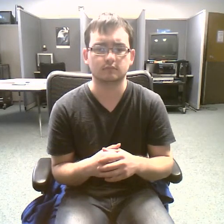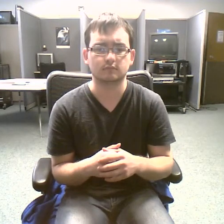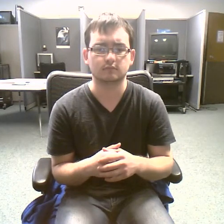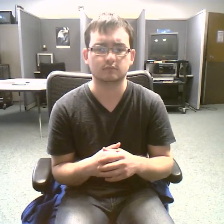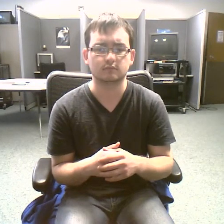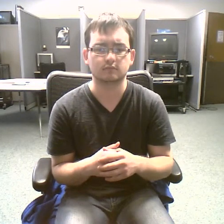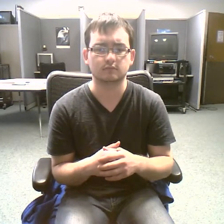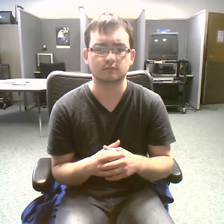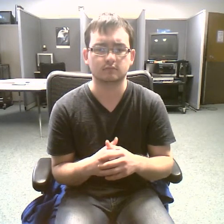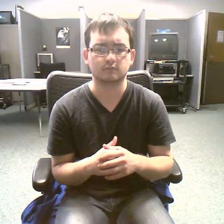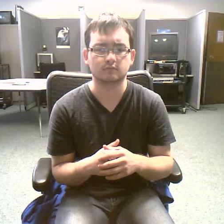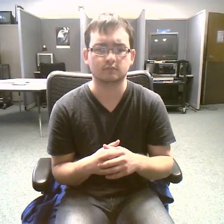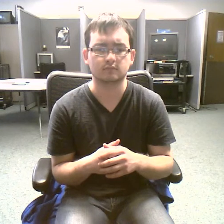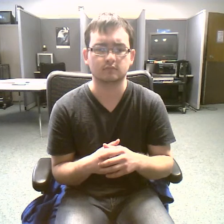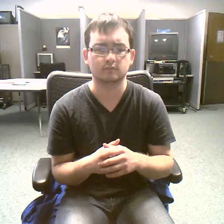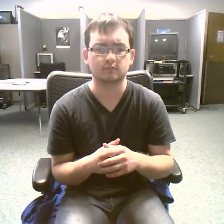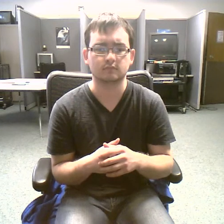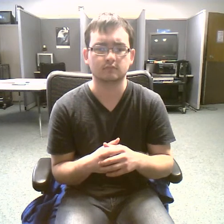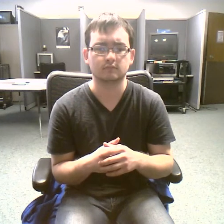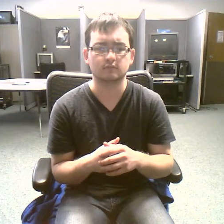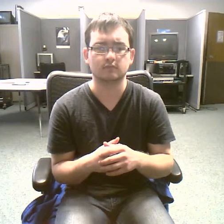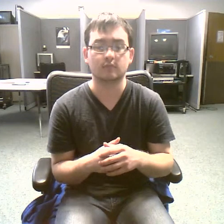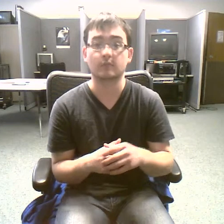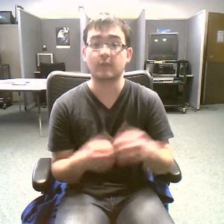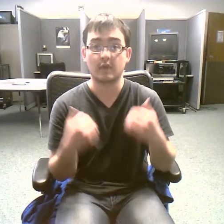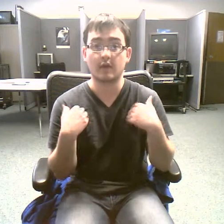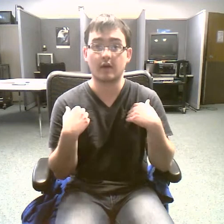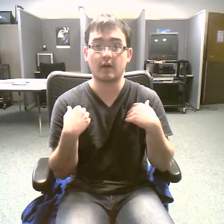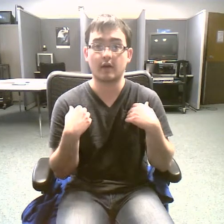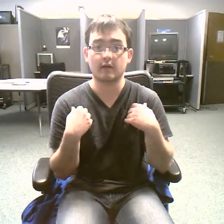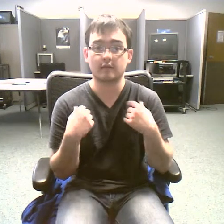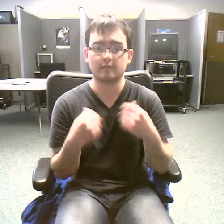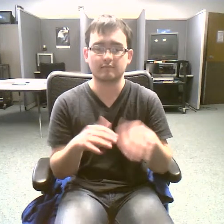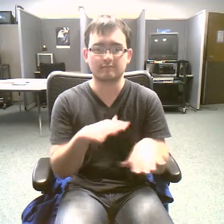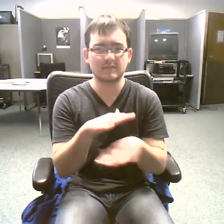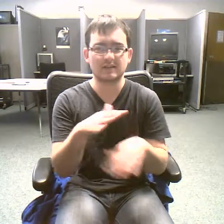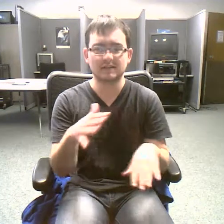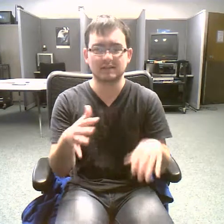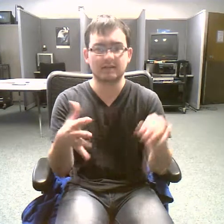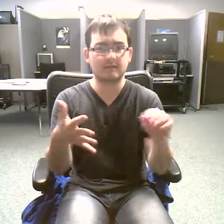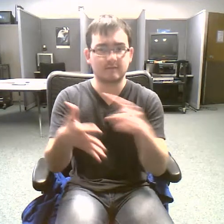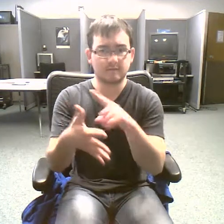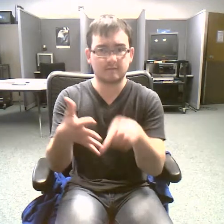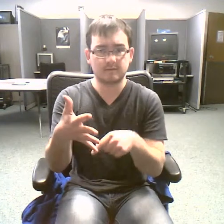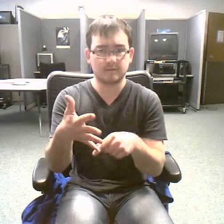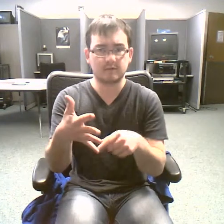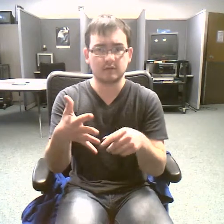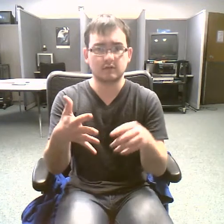are certain steps in this process, and we have 5 basic phases in the life cycle of a